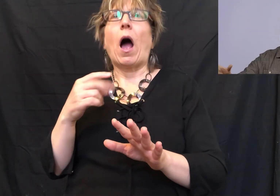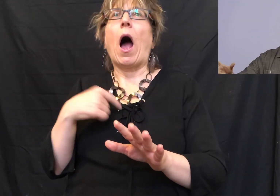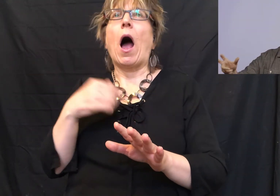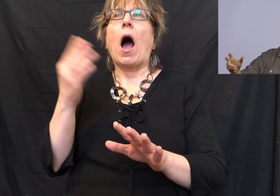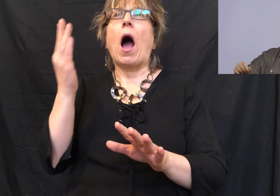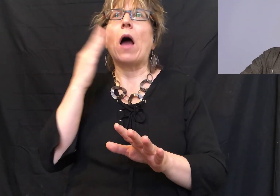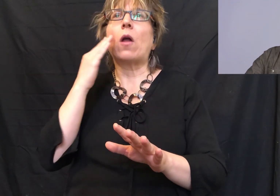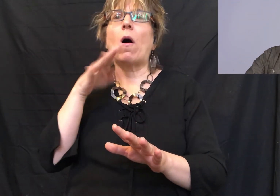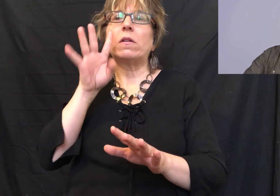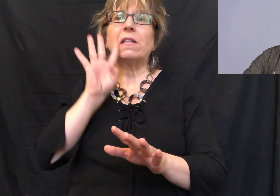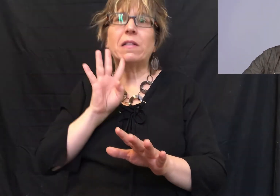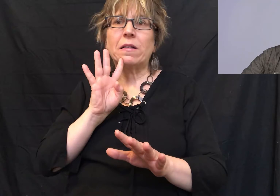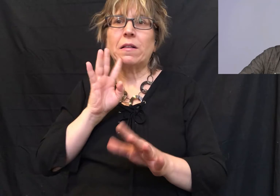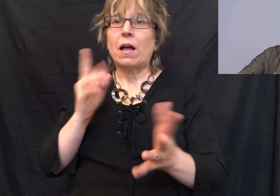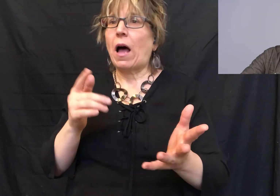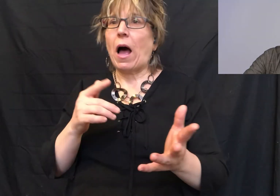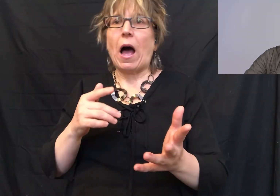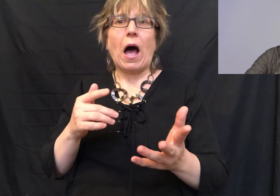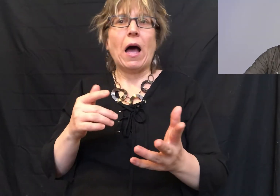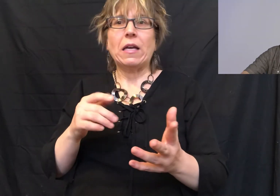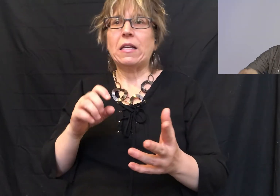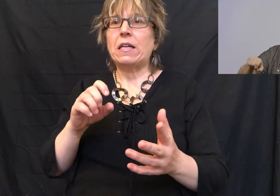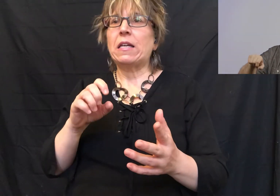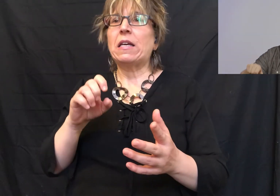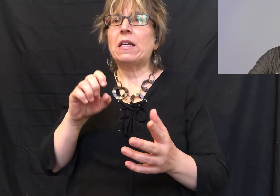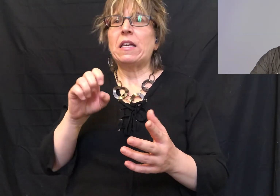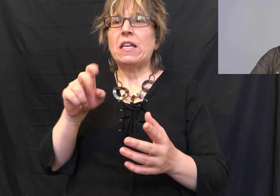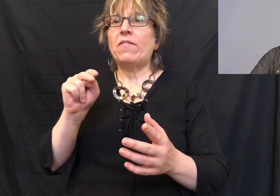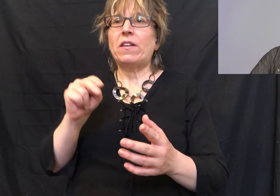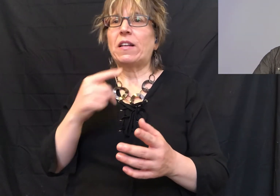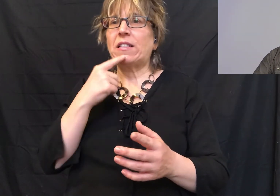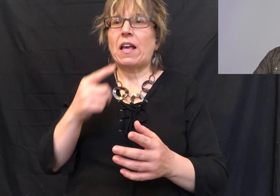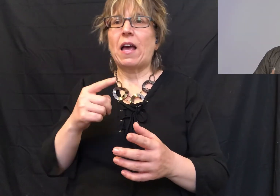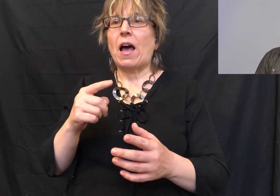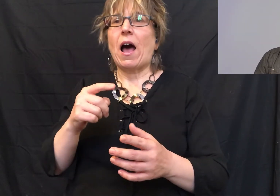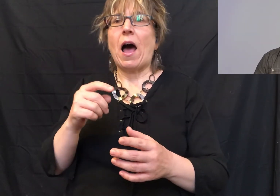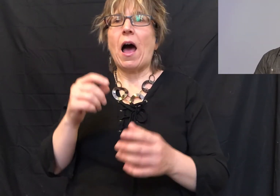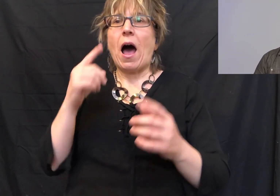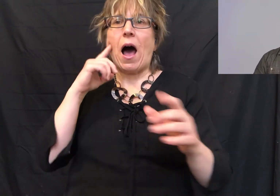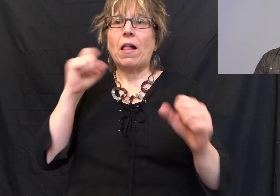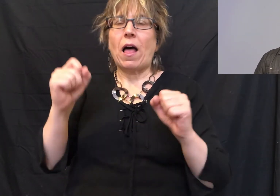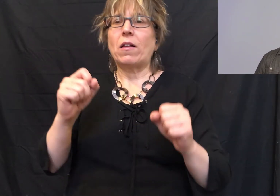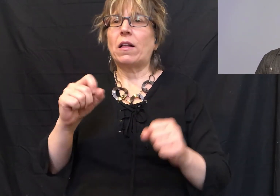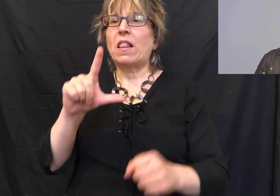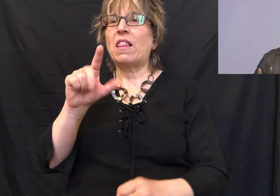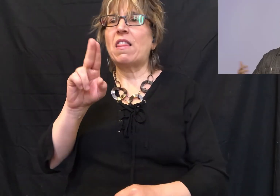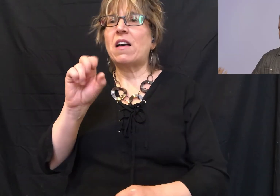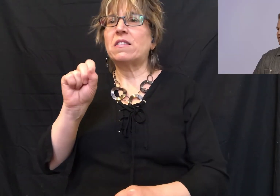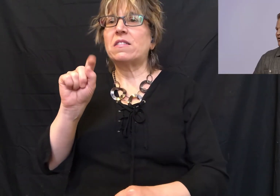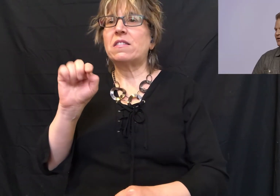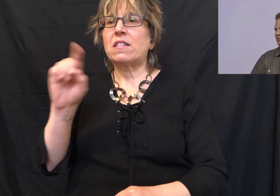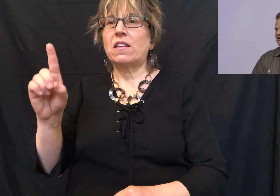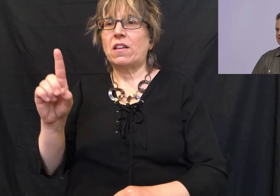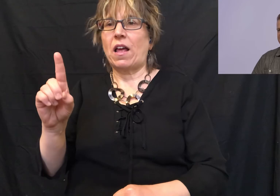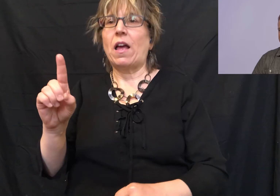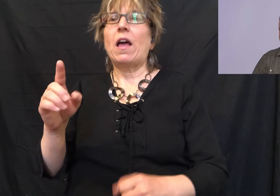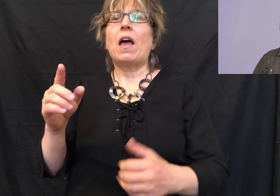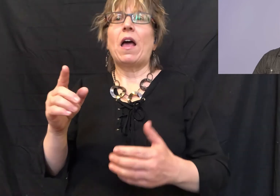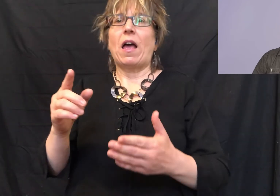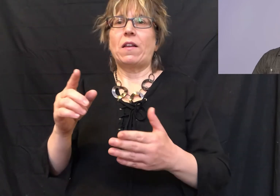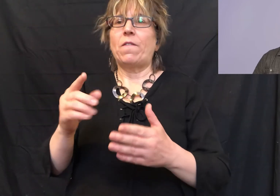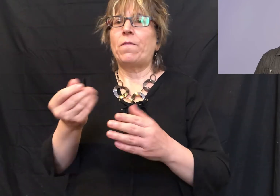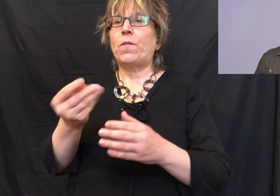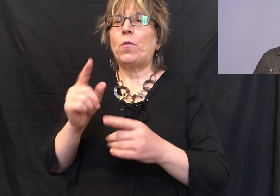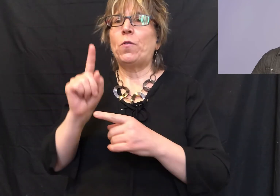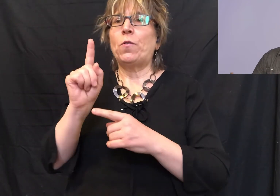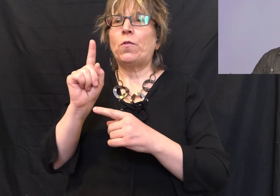I was lusting." He says, "I just need to say it out loud. I lusted today and I'm wrong for doing that. And man, it's in my heart." And he called me a couple days later and he's